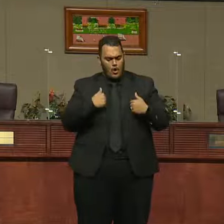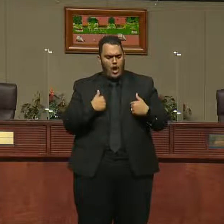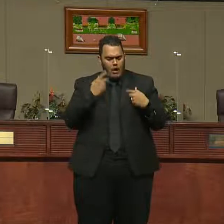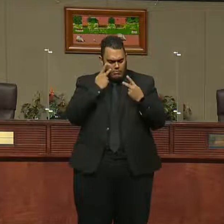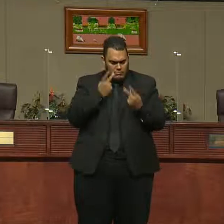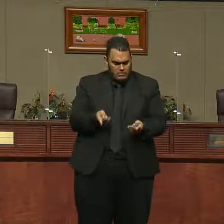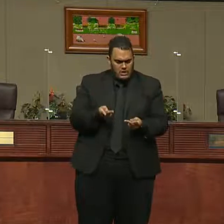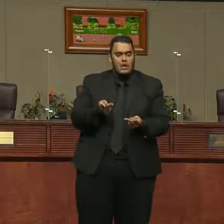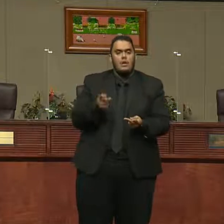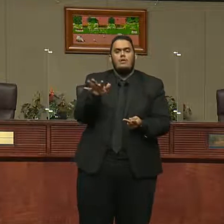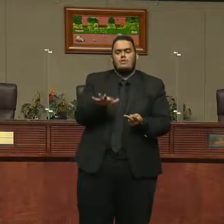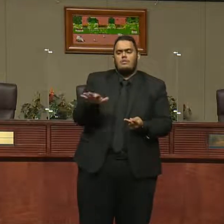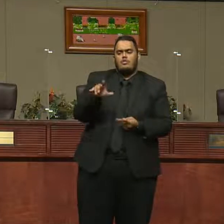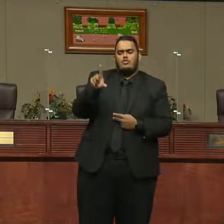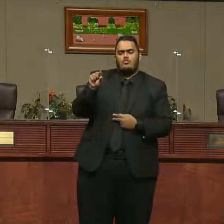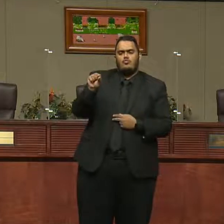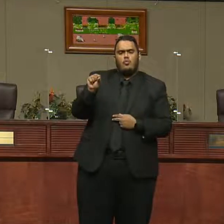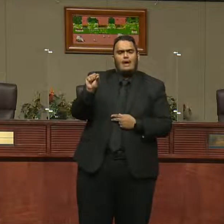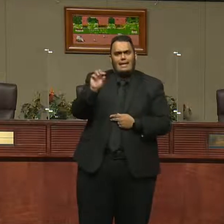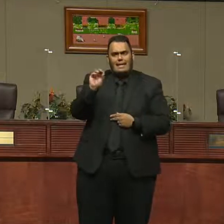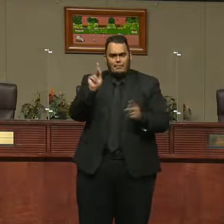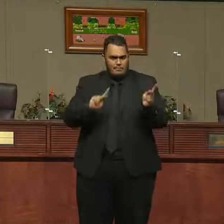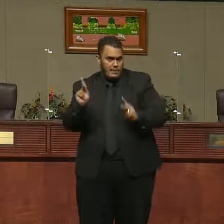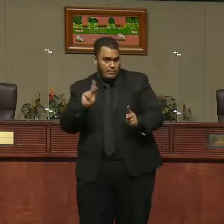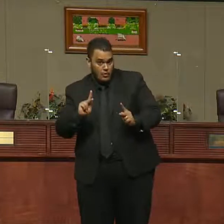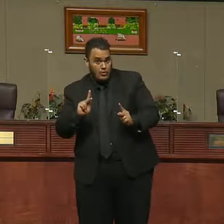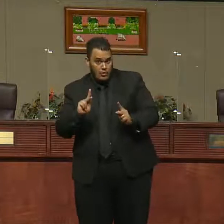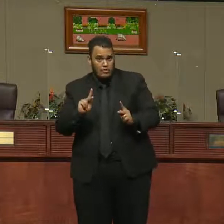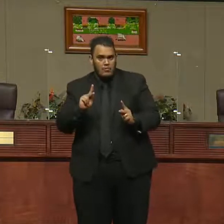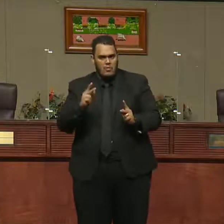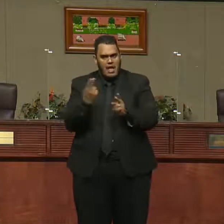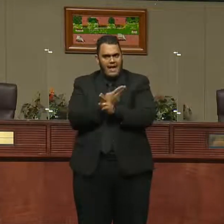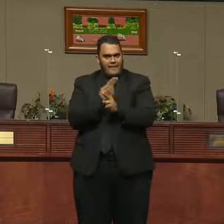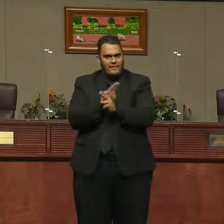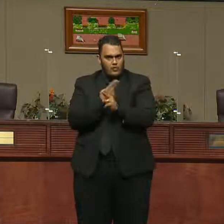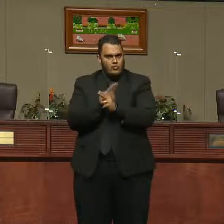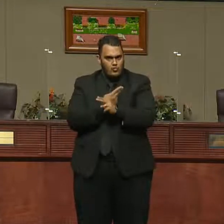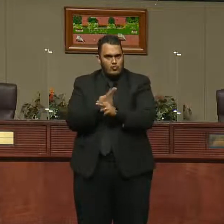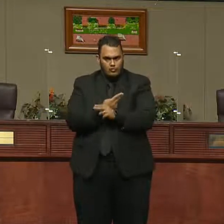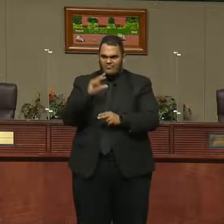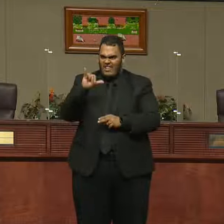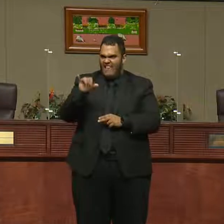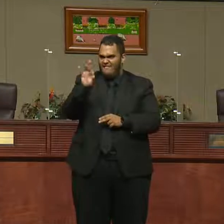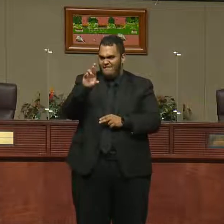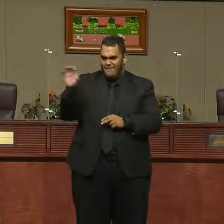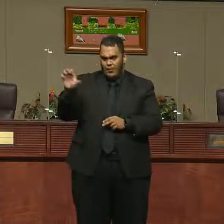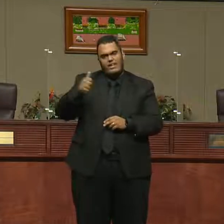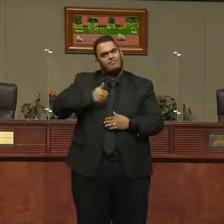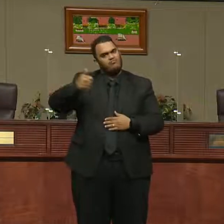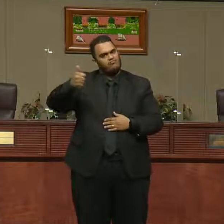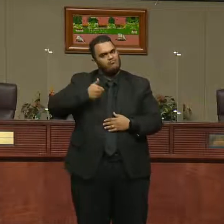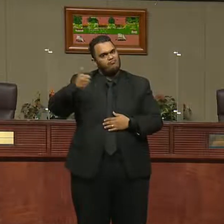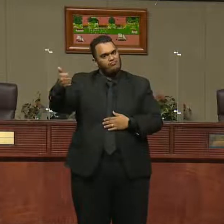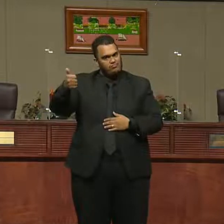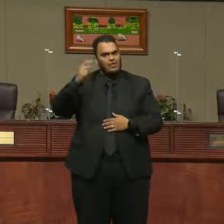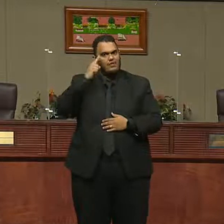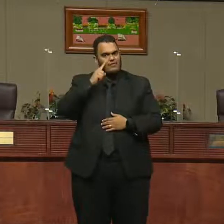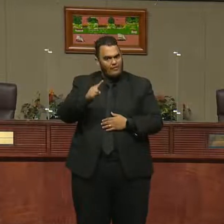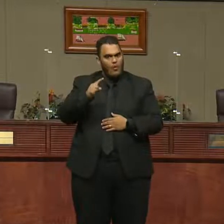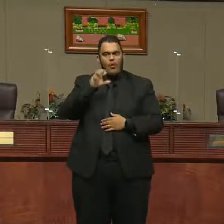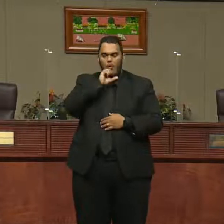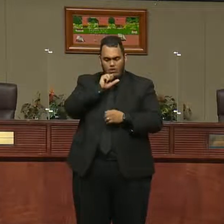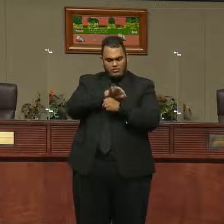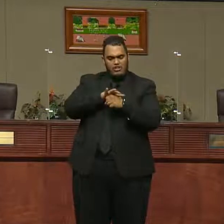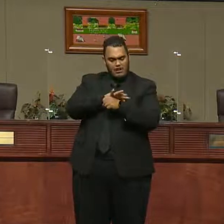of the free ride by links. So we encourage others who may want to go to the convention center